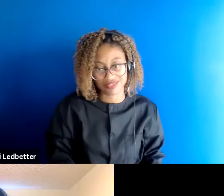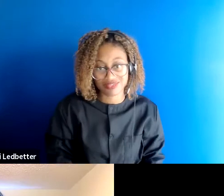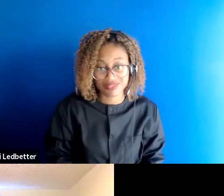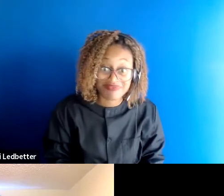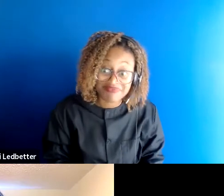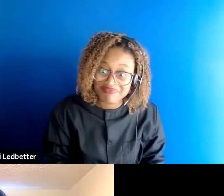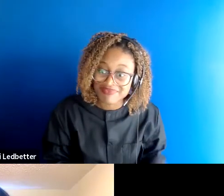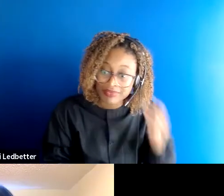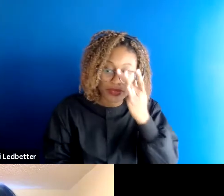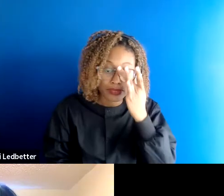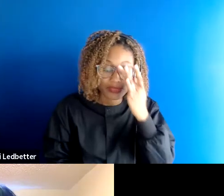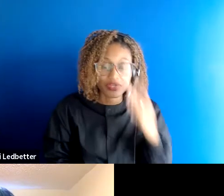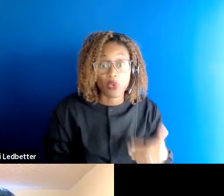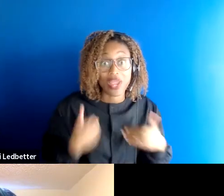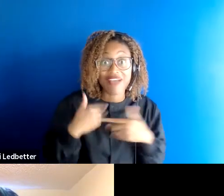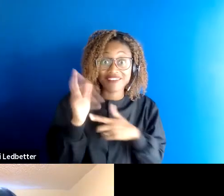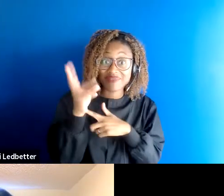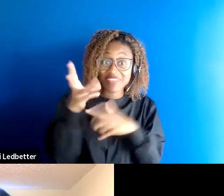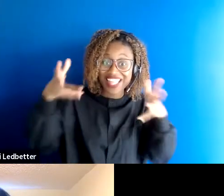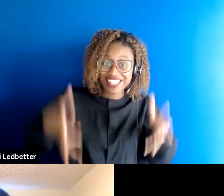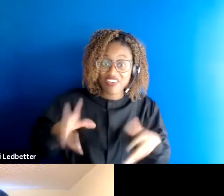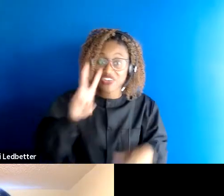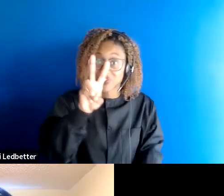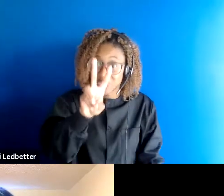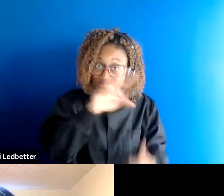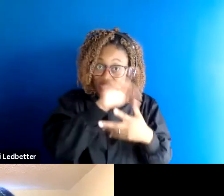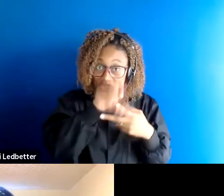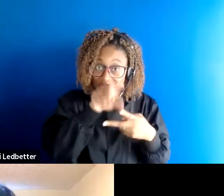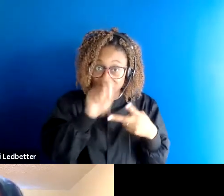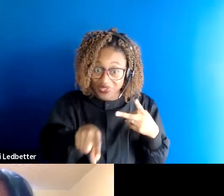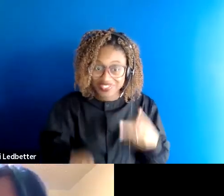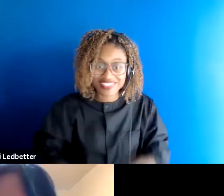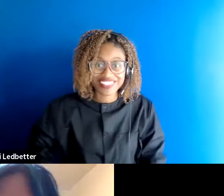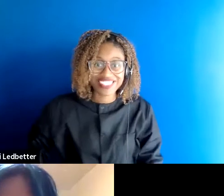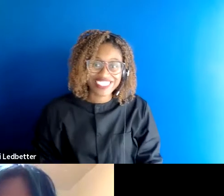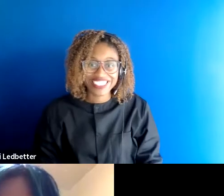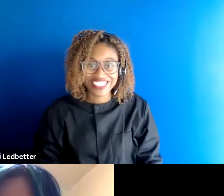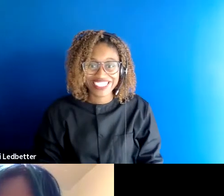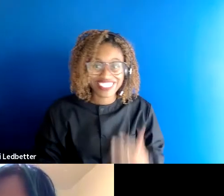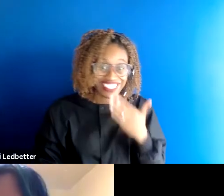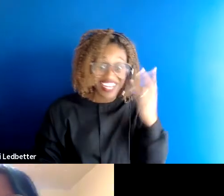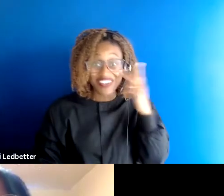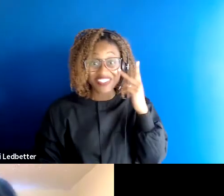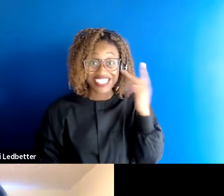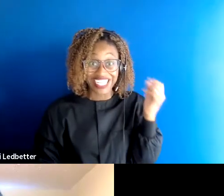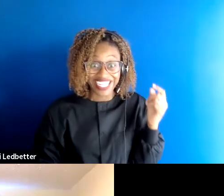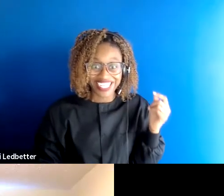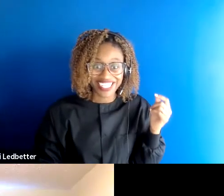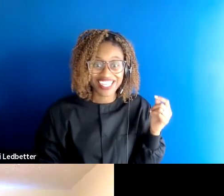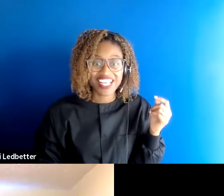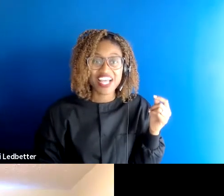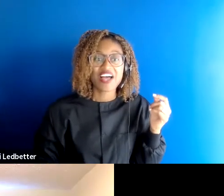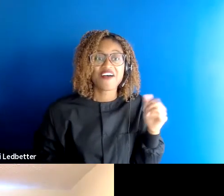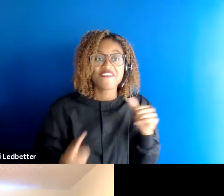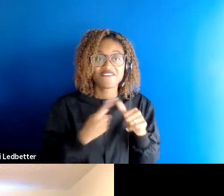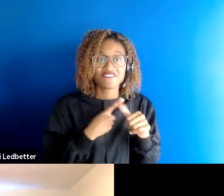Thank you. We have about 6 minutes left. We have two questions in the queue. Let's see if we can get to them. But the first one,